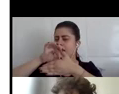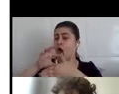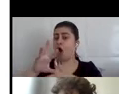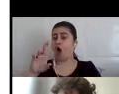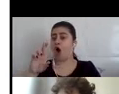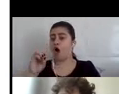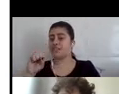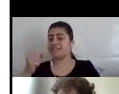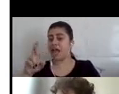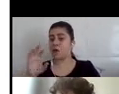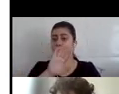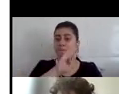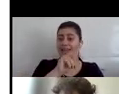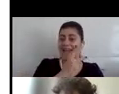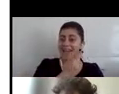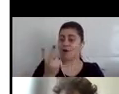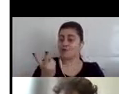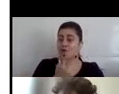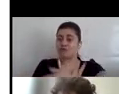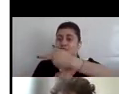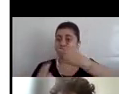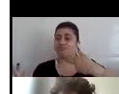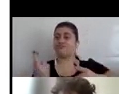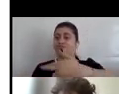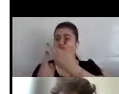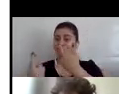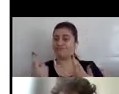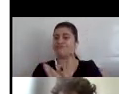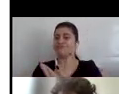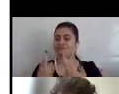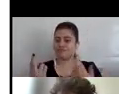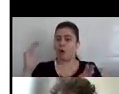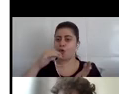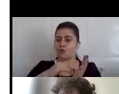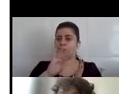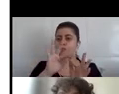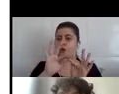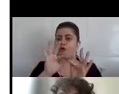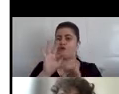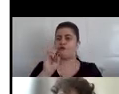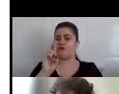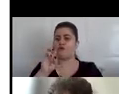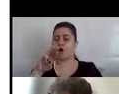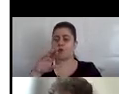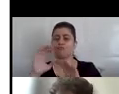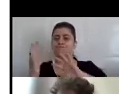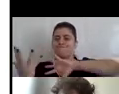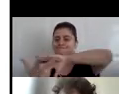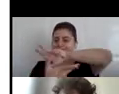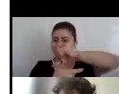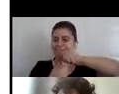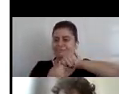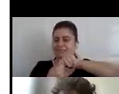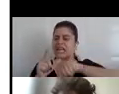the last global forum. Many South American cities of the pact attended and provided their comments